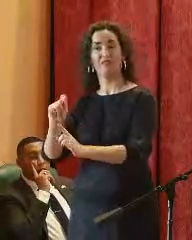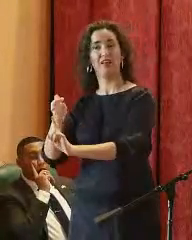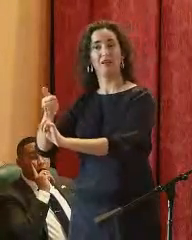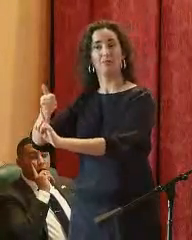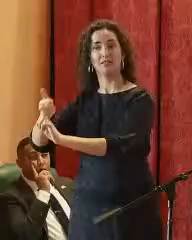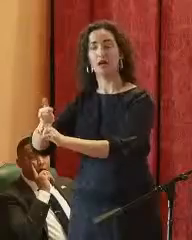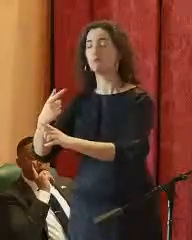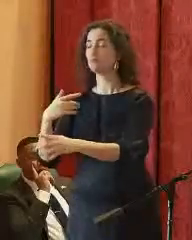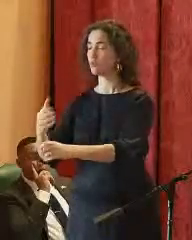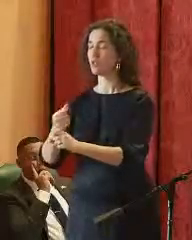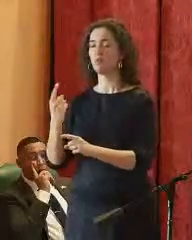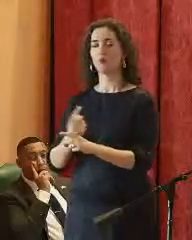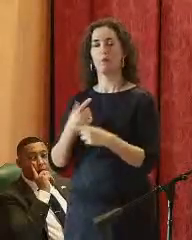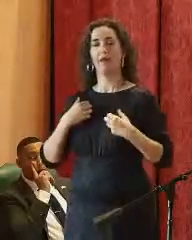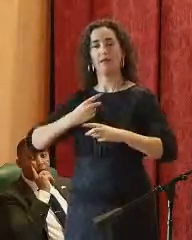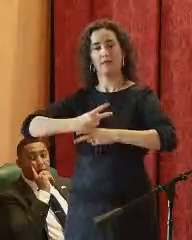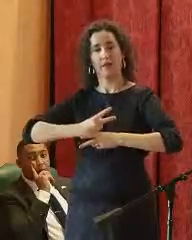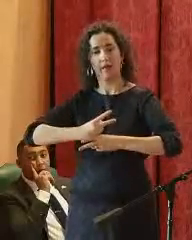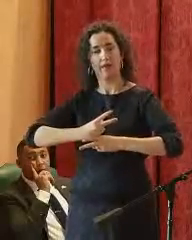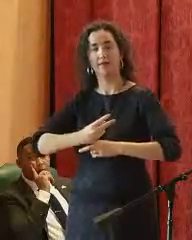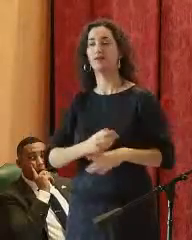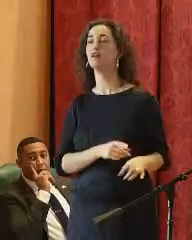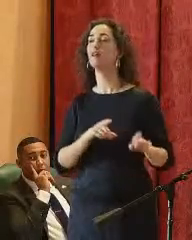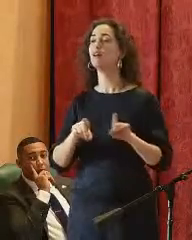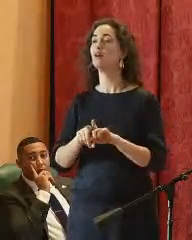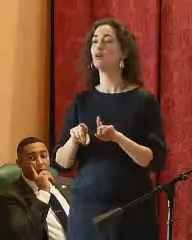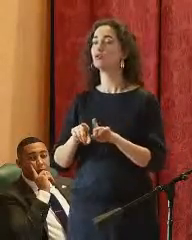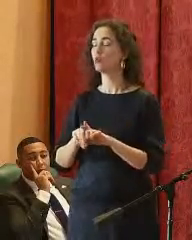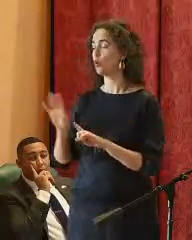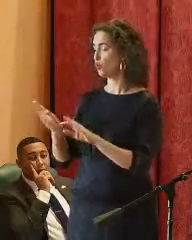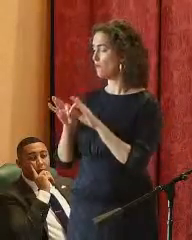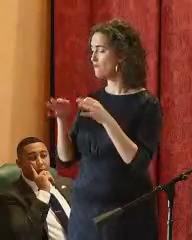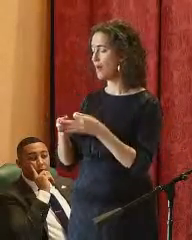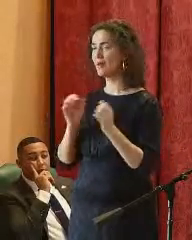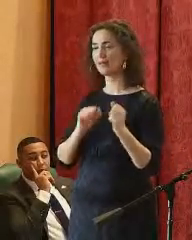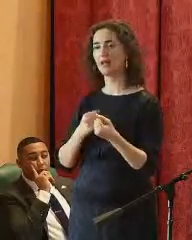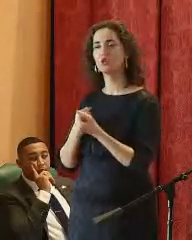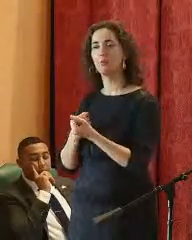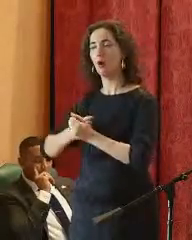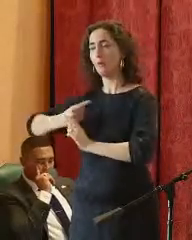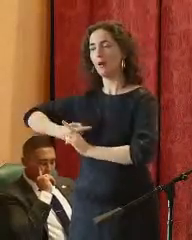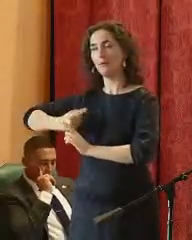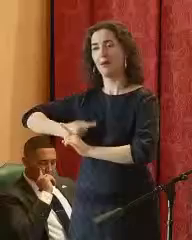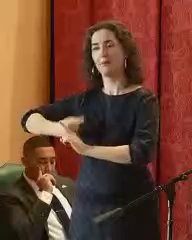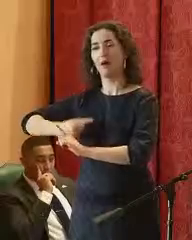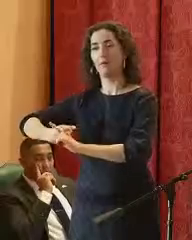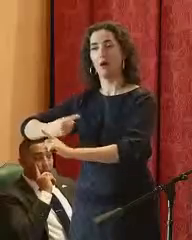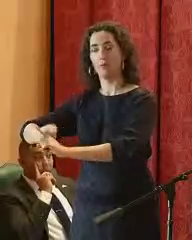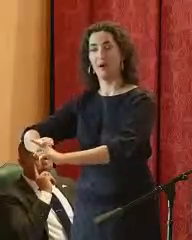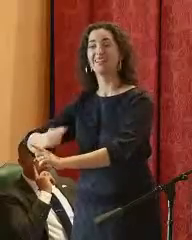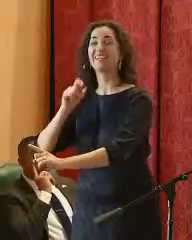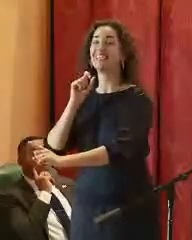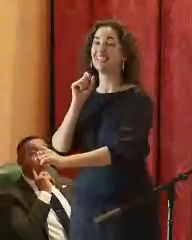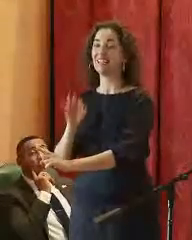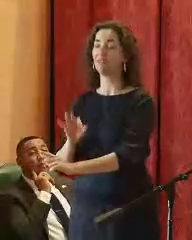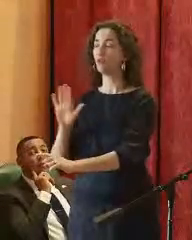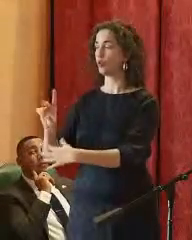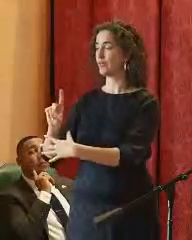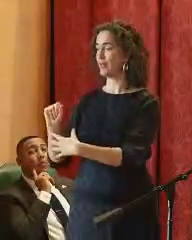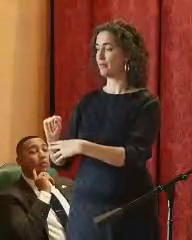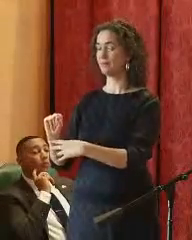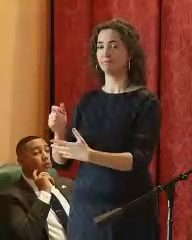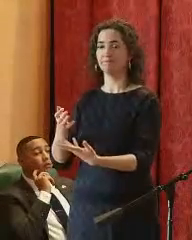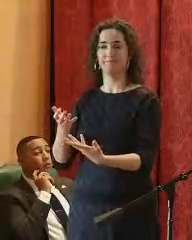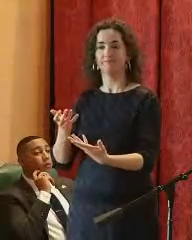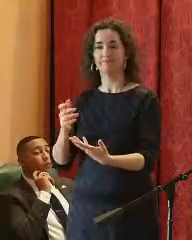the proper health care that they need, and also to support their families from month to month if these disabilities have impacted their